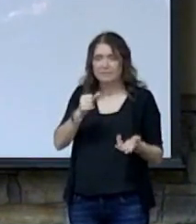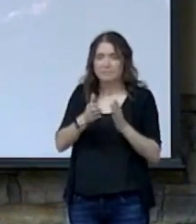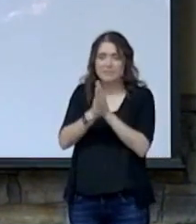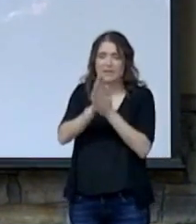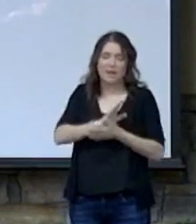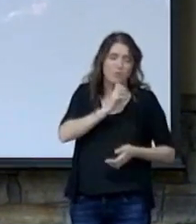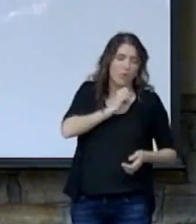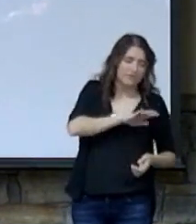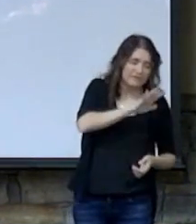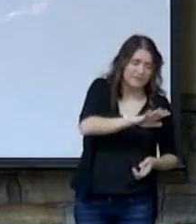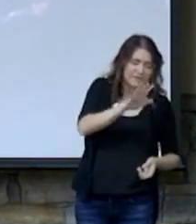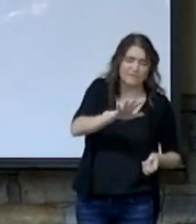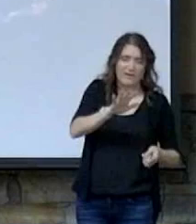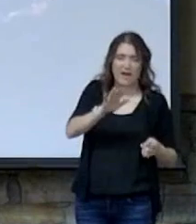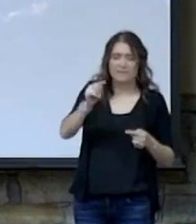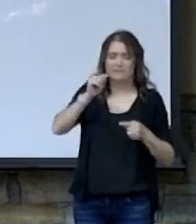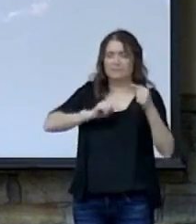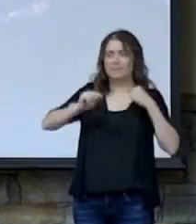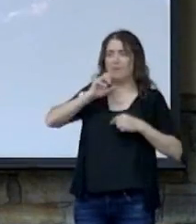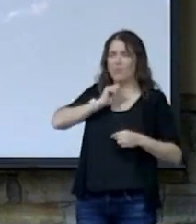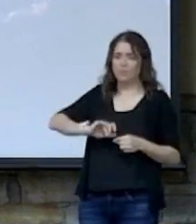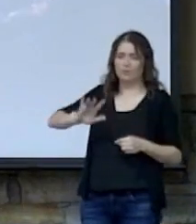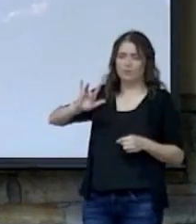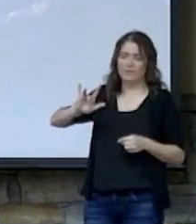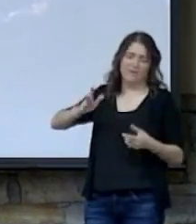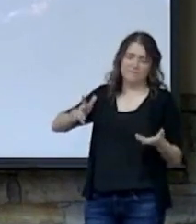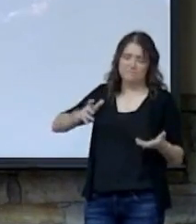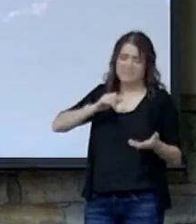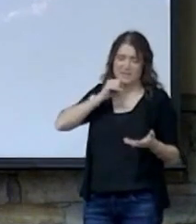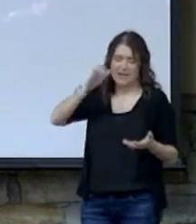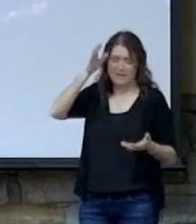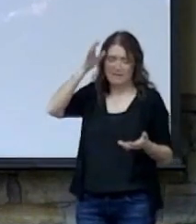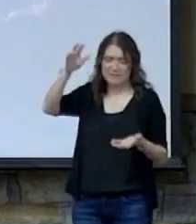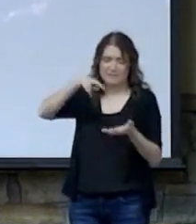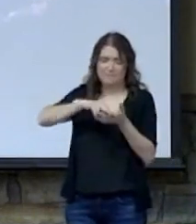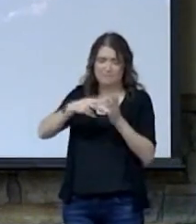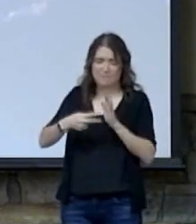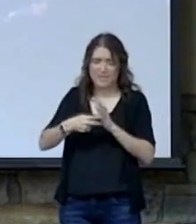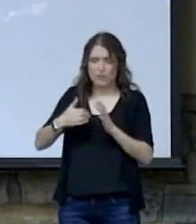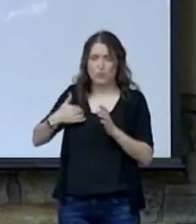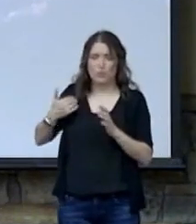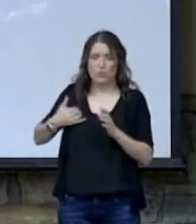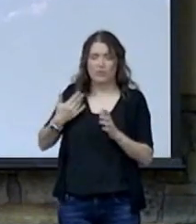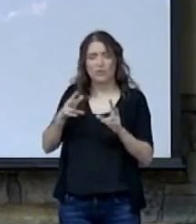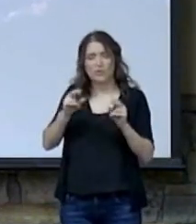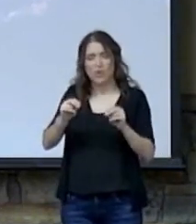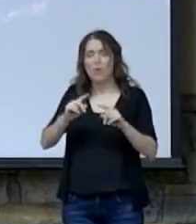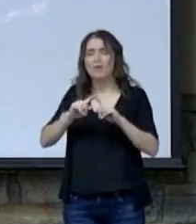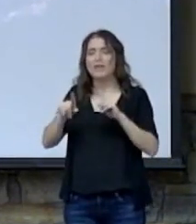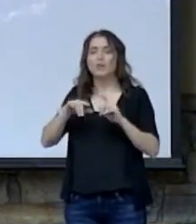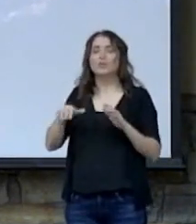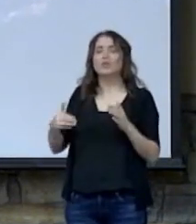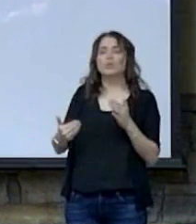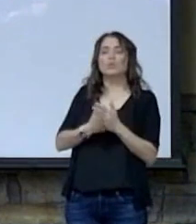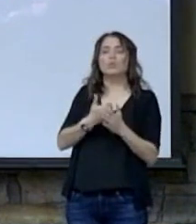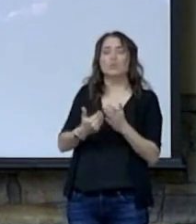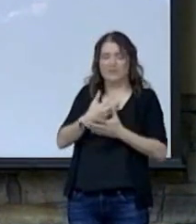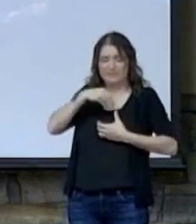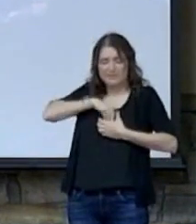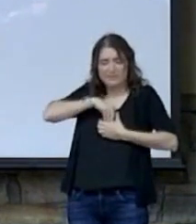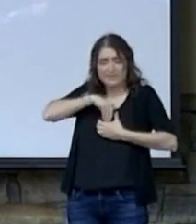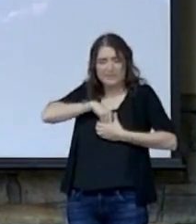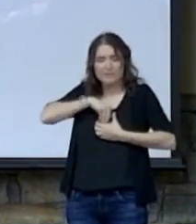from 55 back to 25. That's not the concept. The concept is it renewed his inner